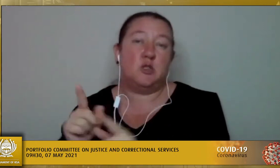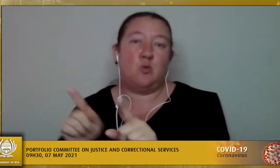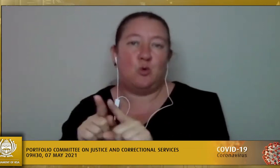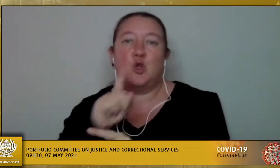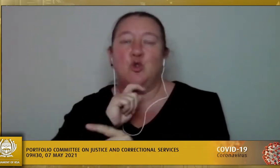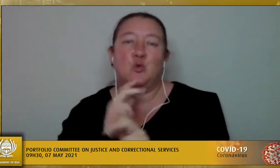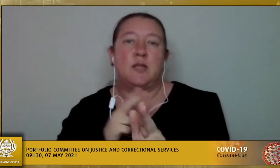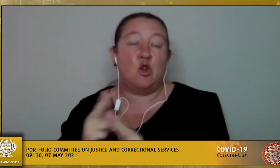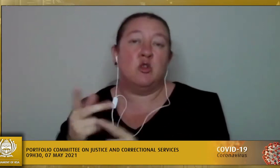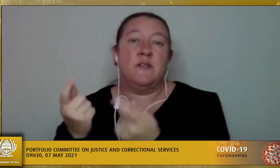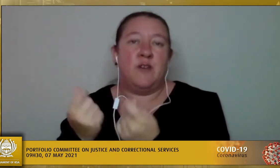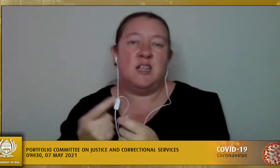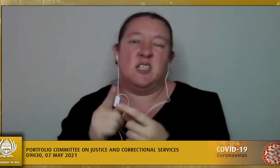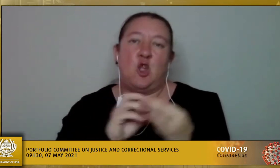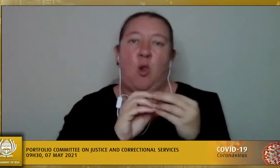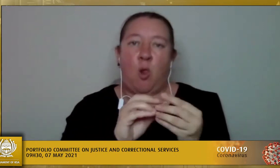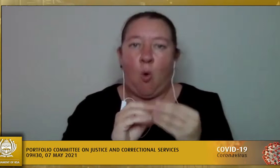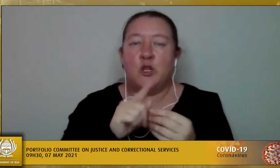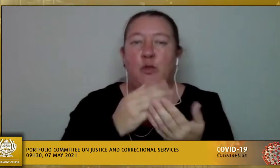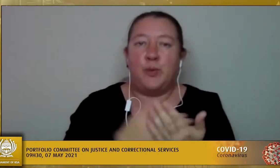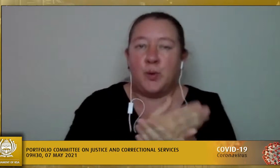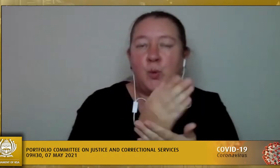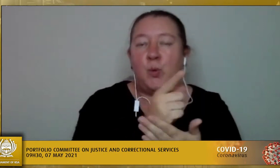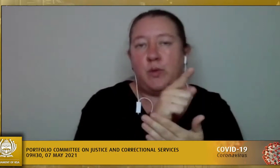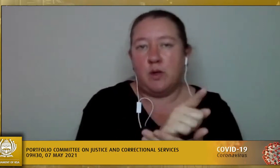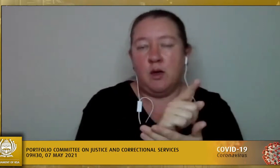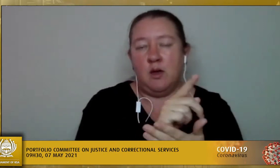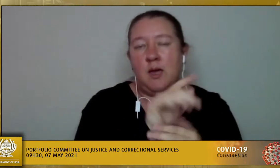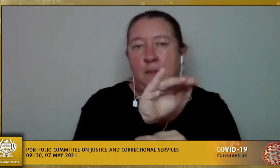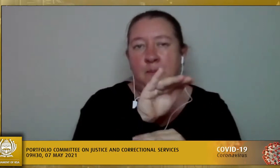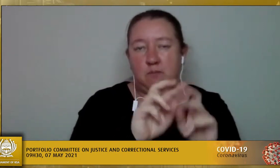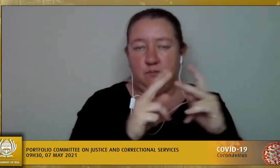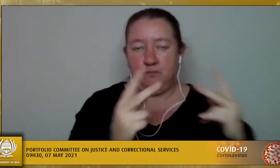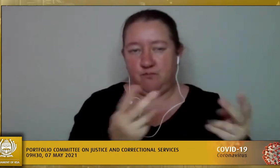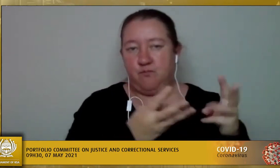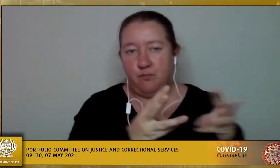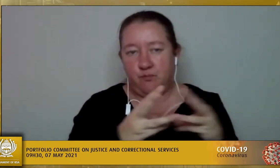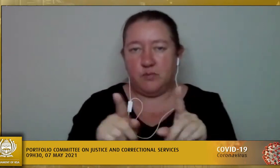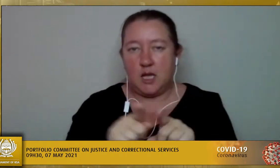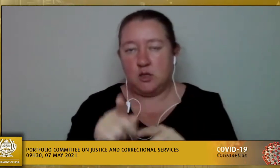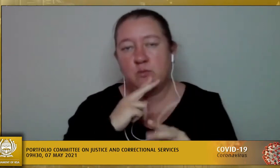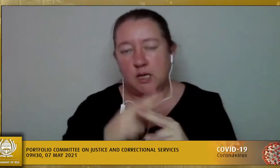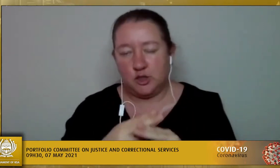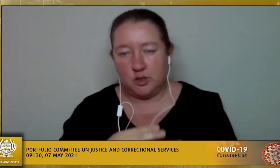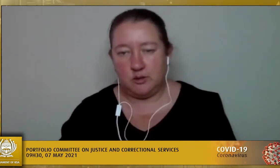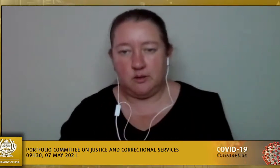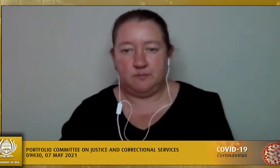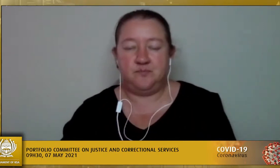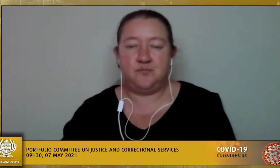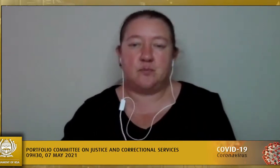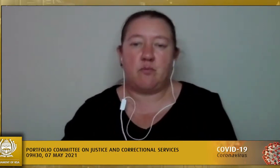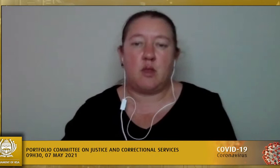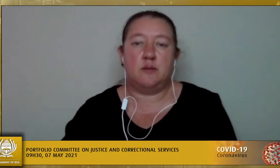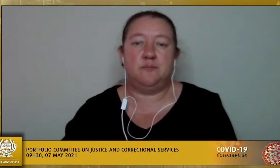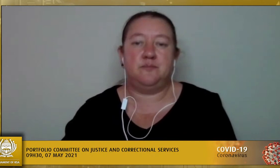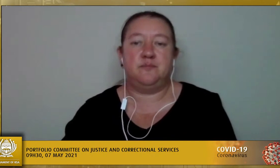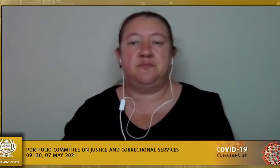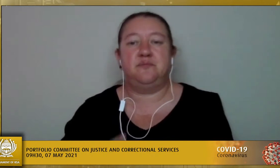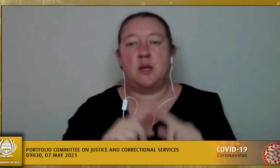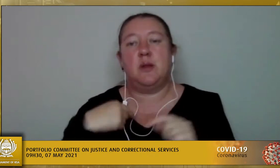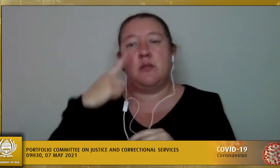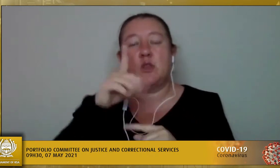financing which is learned that through the banks and through the various means that we have alluded to but I think you